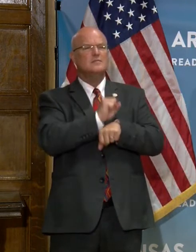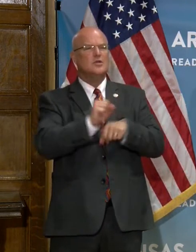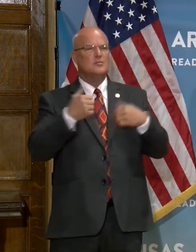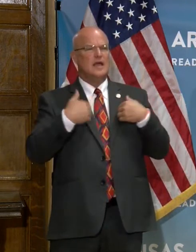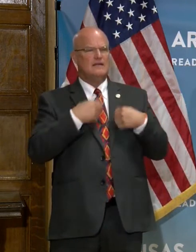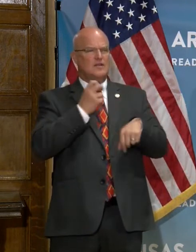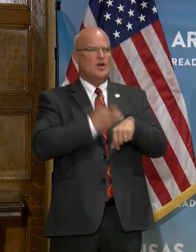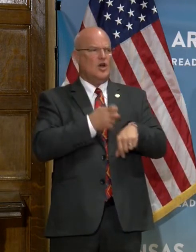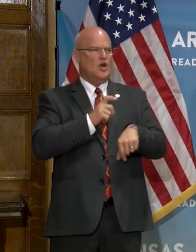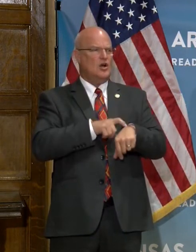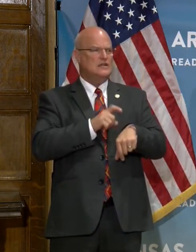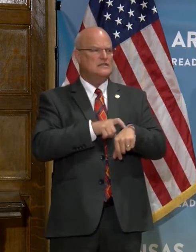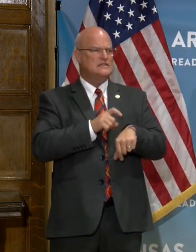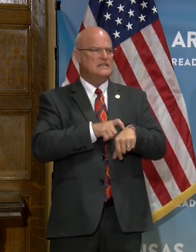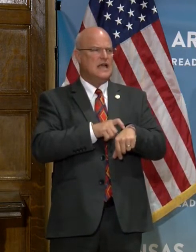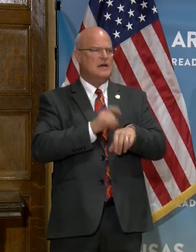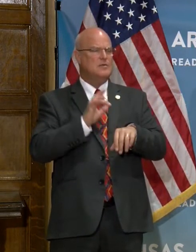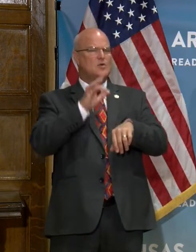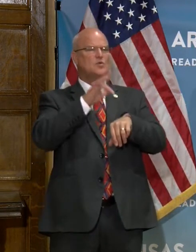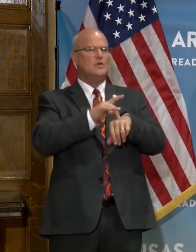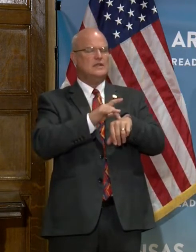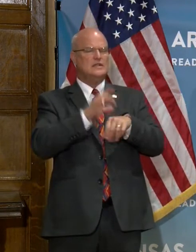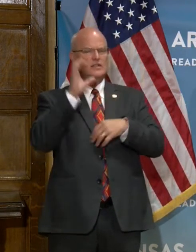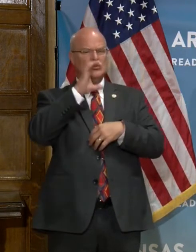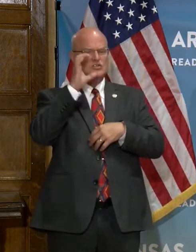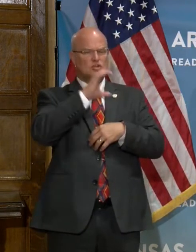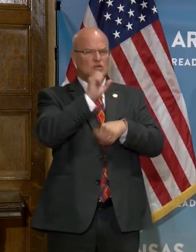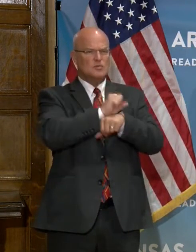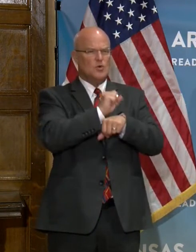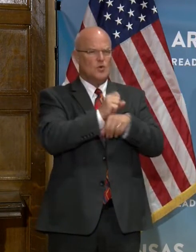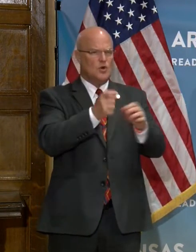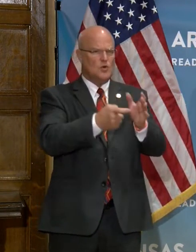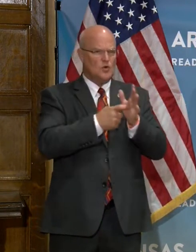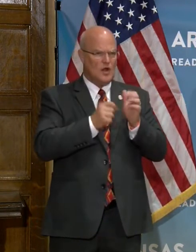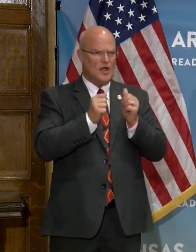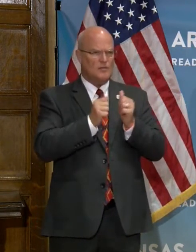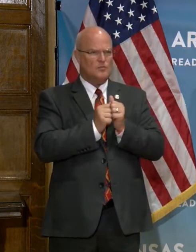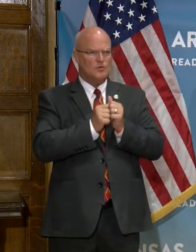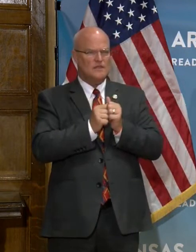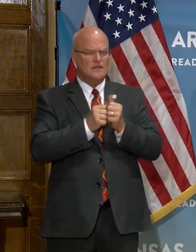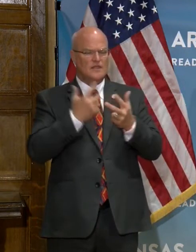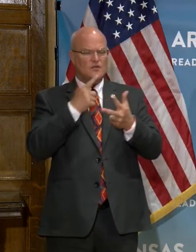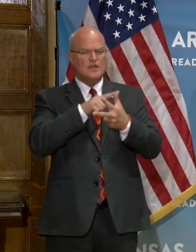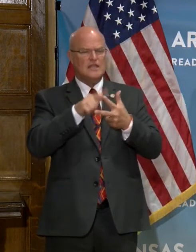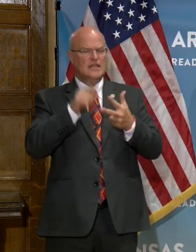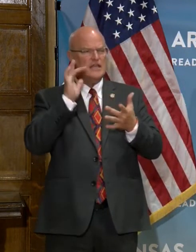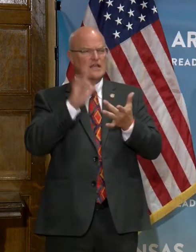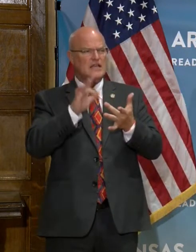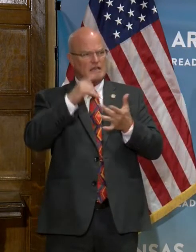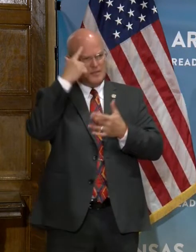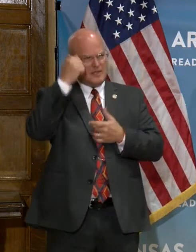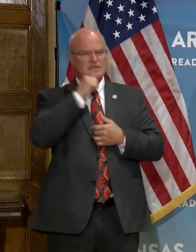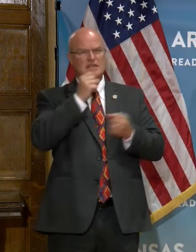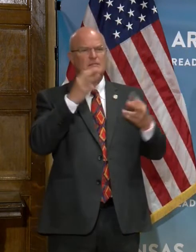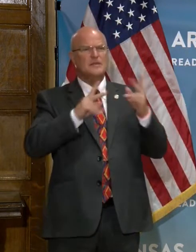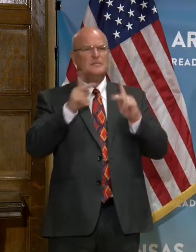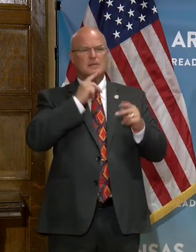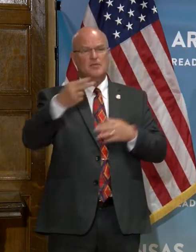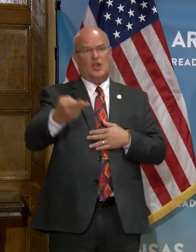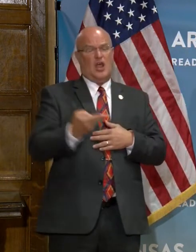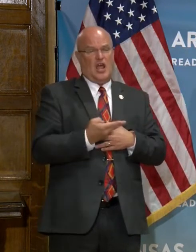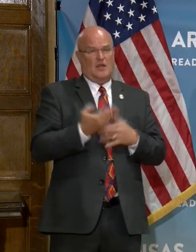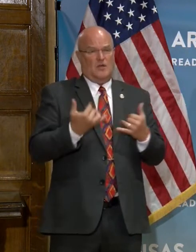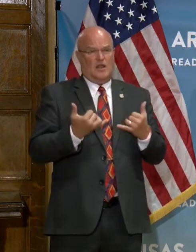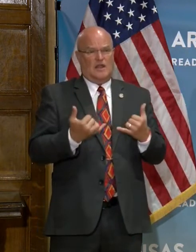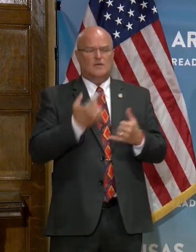are having a hard time reaching the search for work requirement with the 3 contacts because they say not many people are hiring.